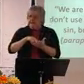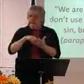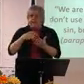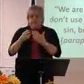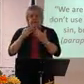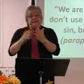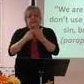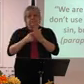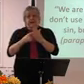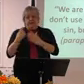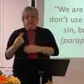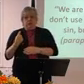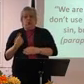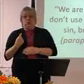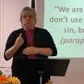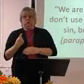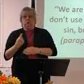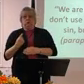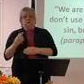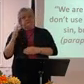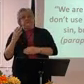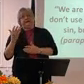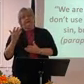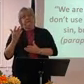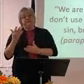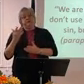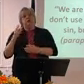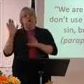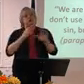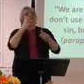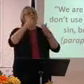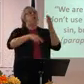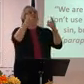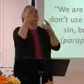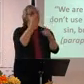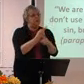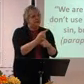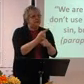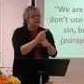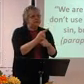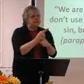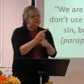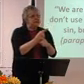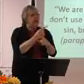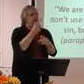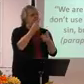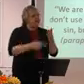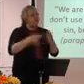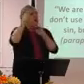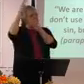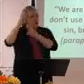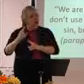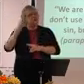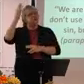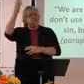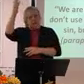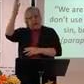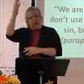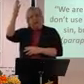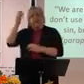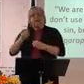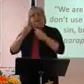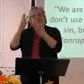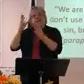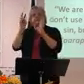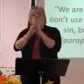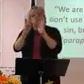perhaps sometimes by ourselves, seemingly, to do what's right. And that's what honors God. That's what gives a